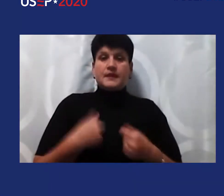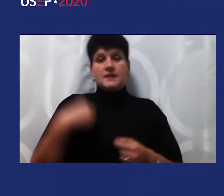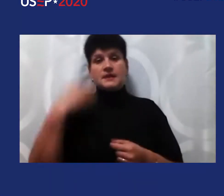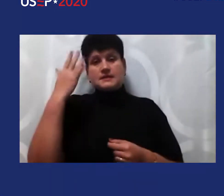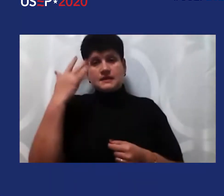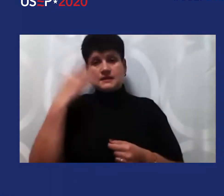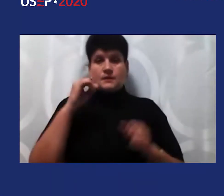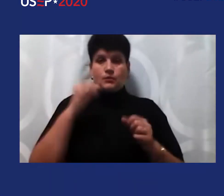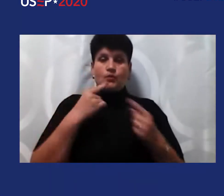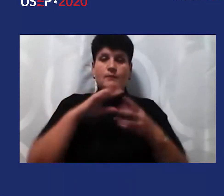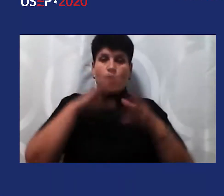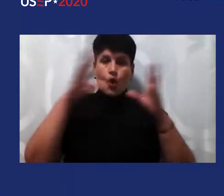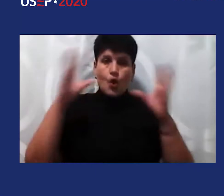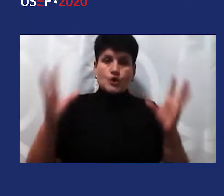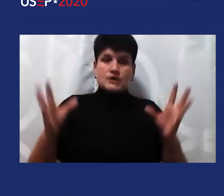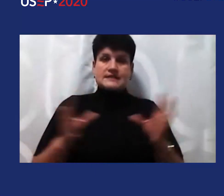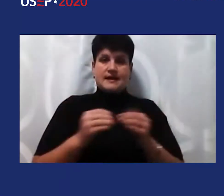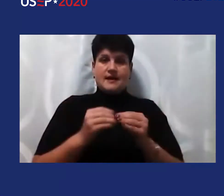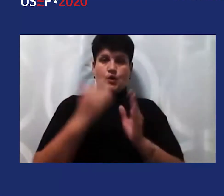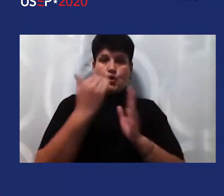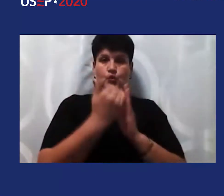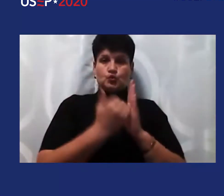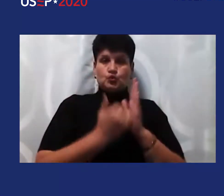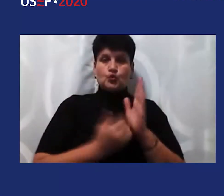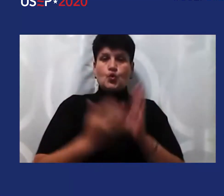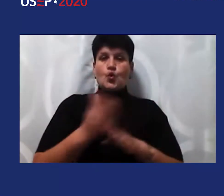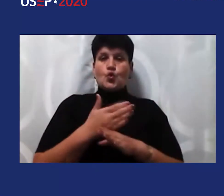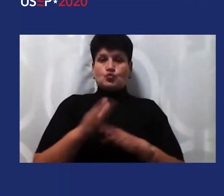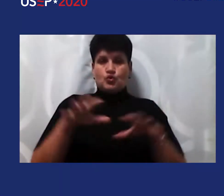United States and where it can be